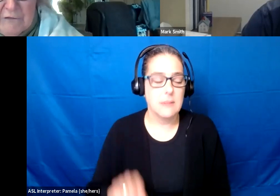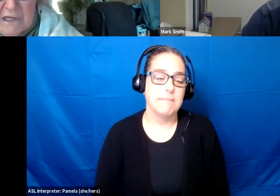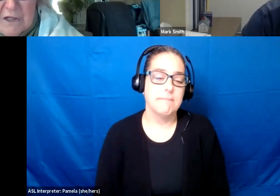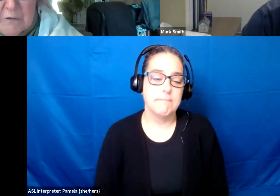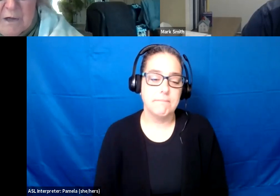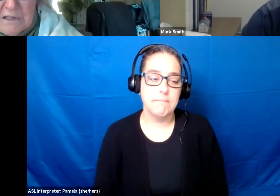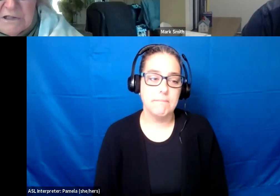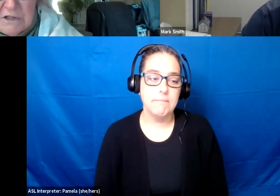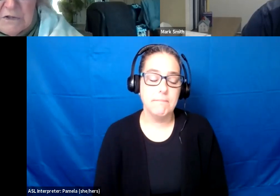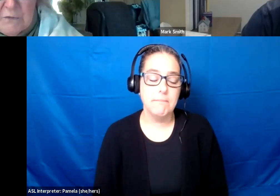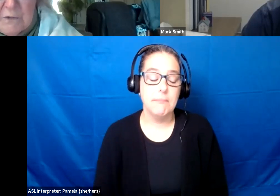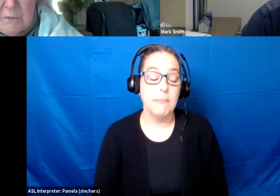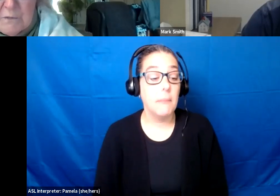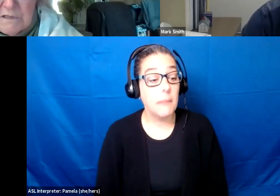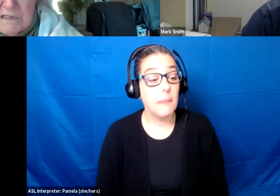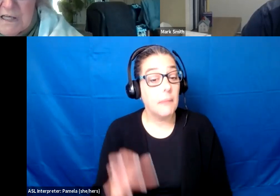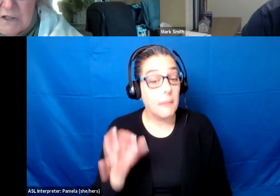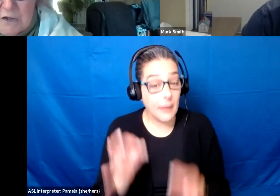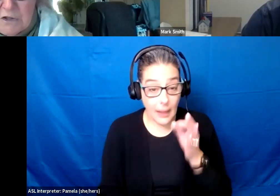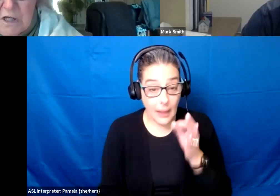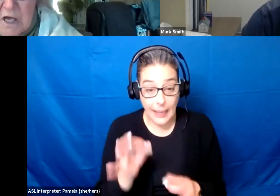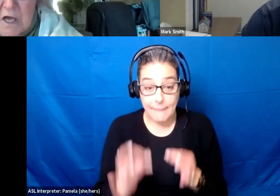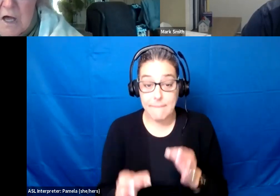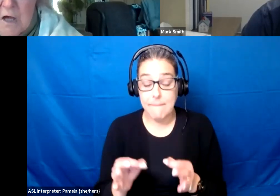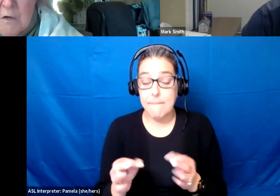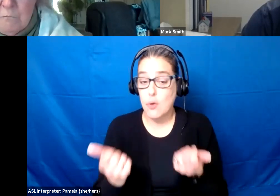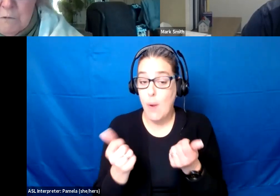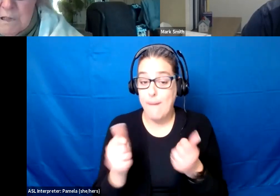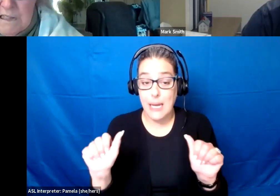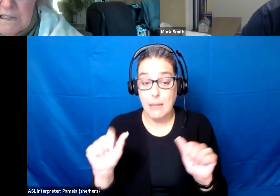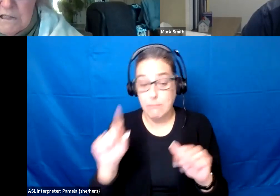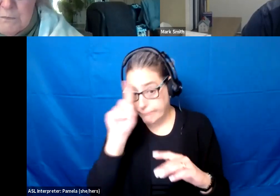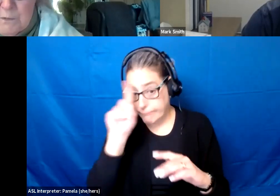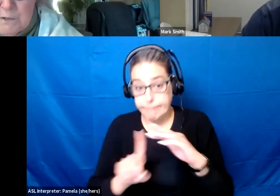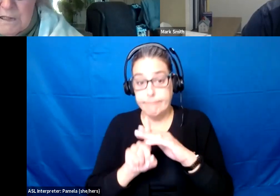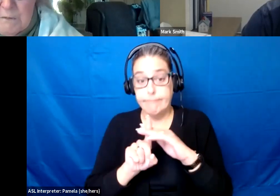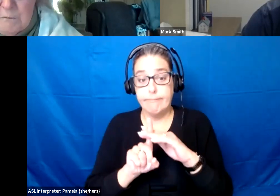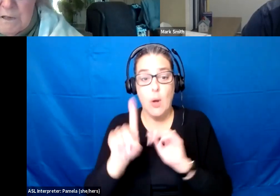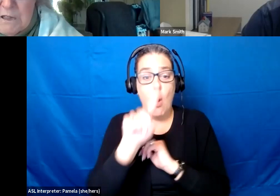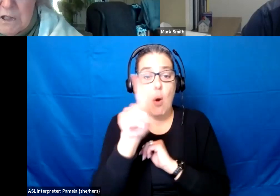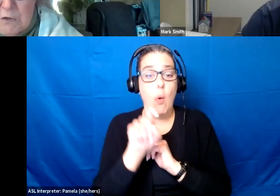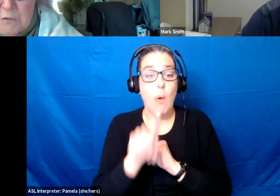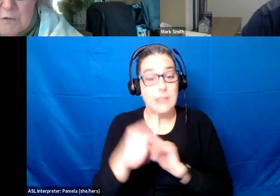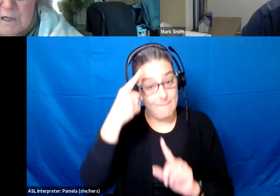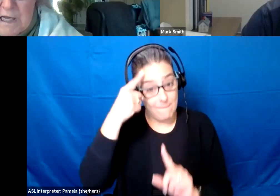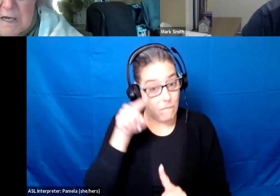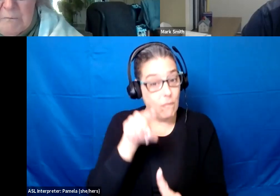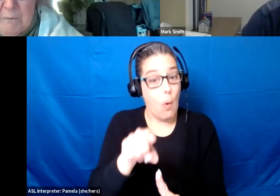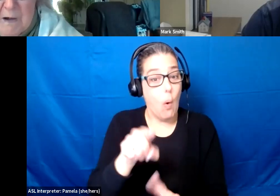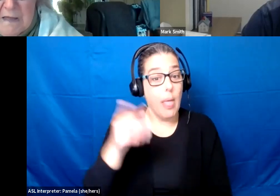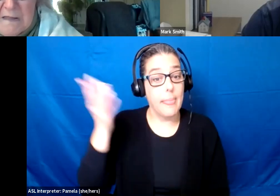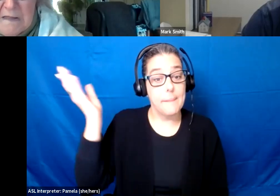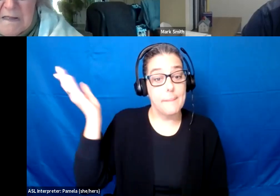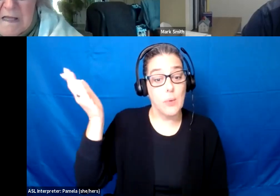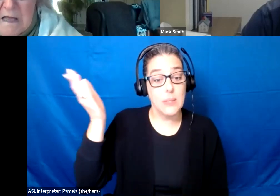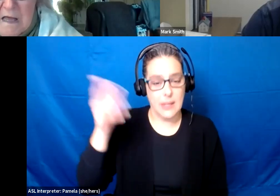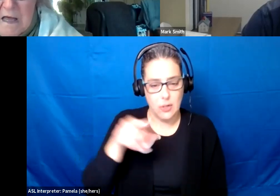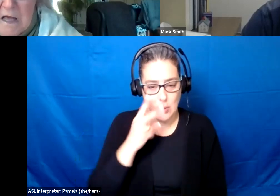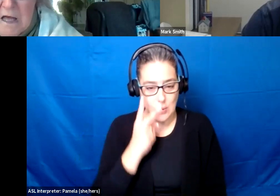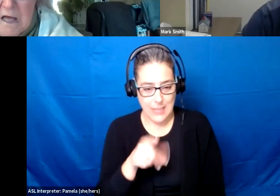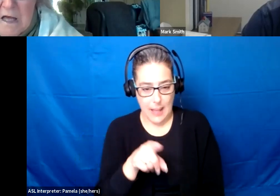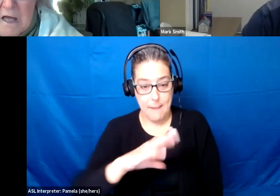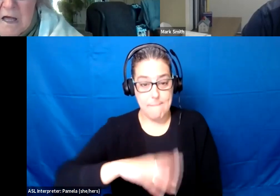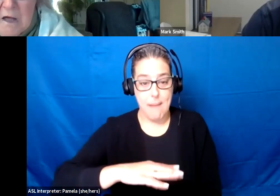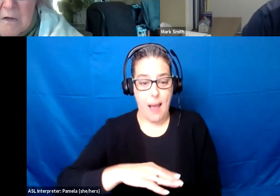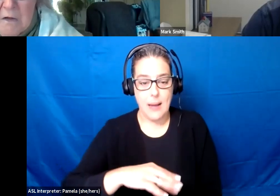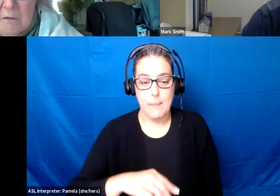If you have any questions for the presenters, please put them in the Q&A button.